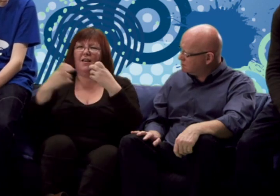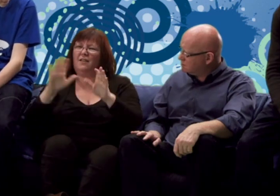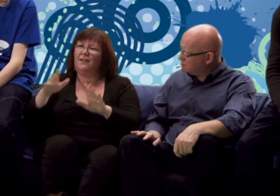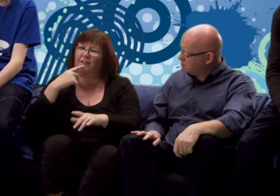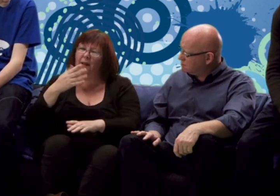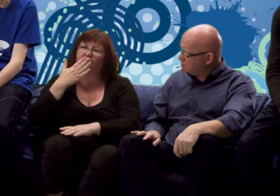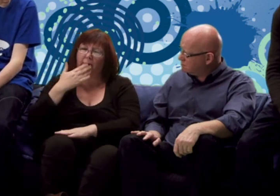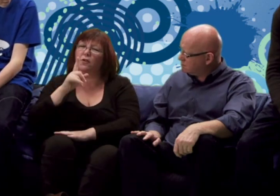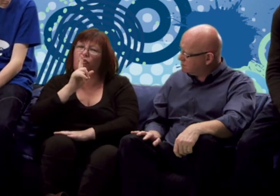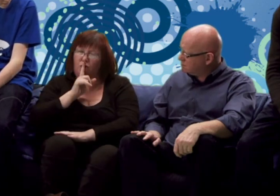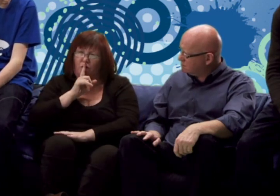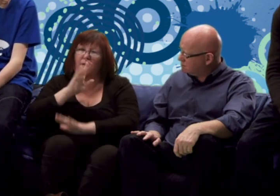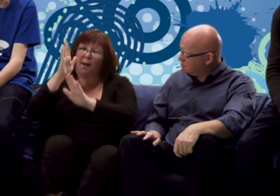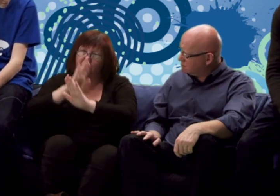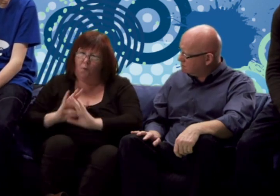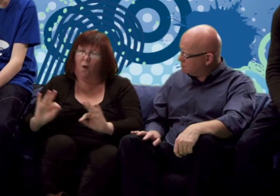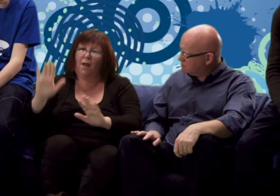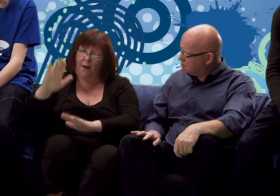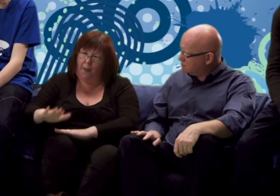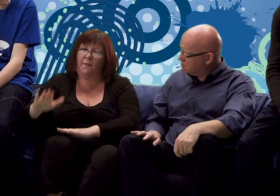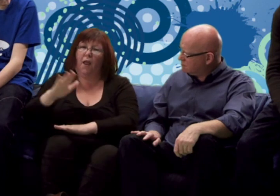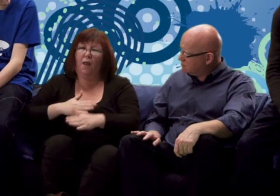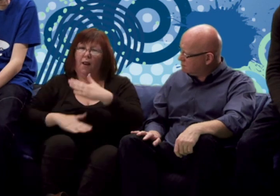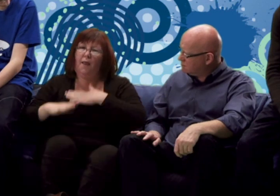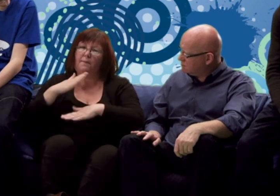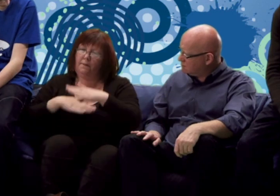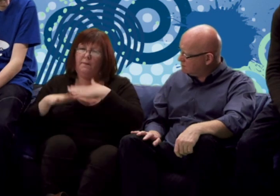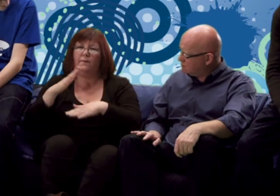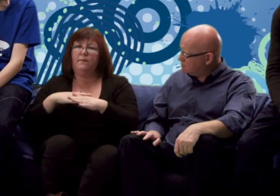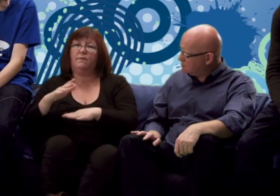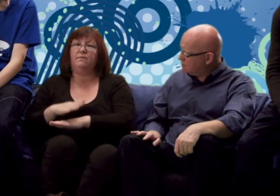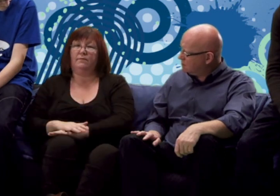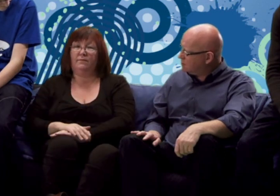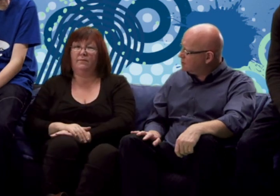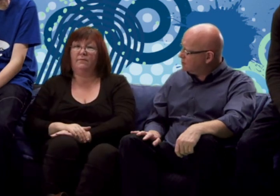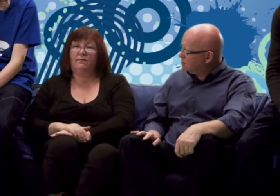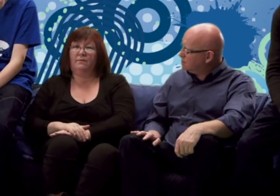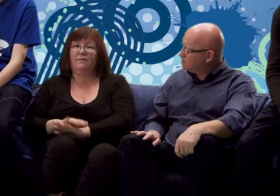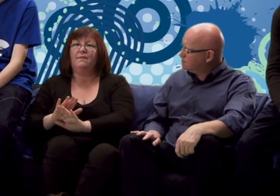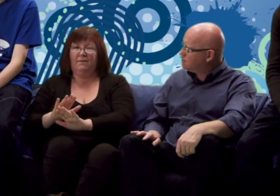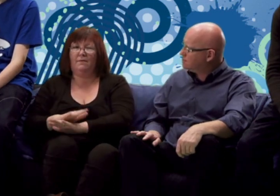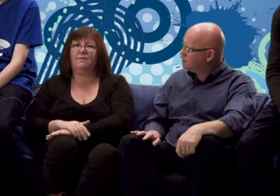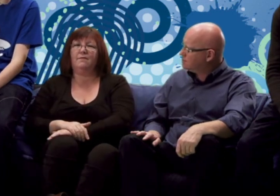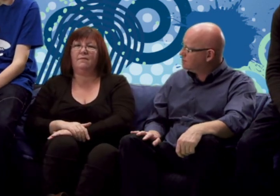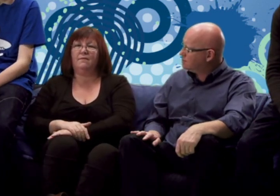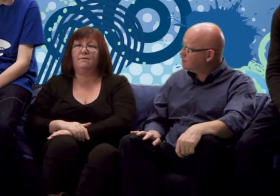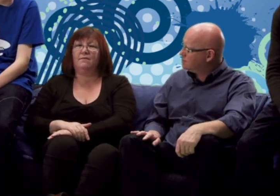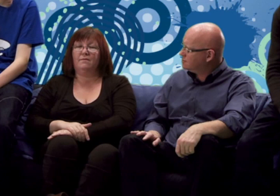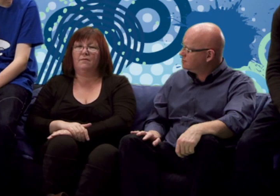The child will vocalise and they might get anxious, and it's about calming the child down, ensuring that they're calm, and that